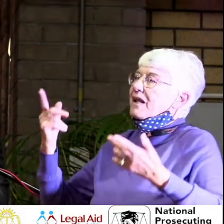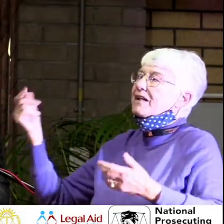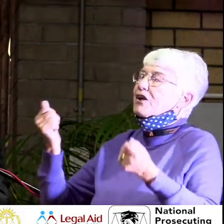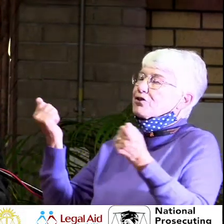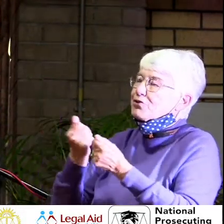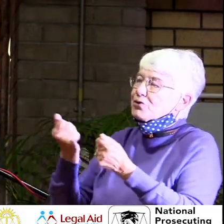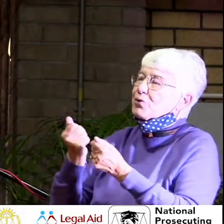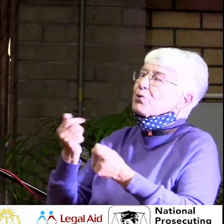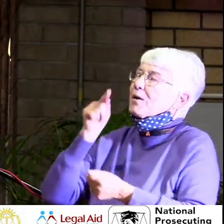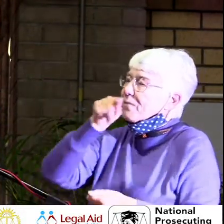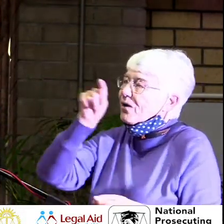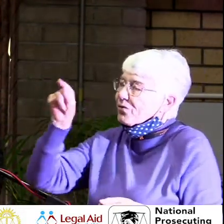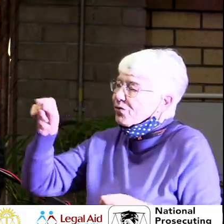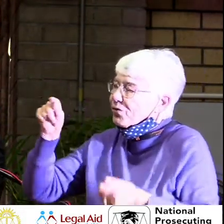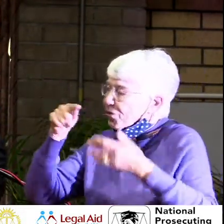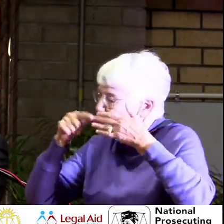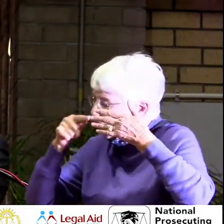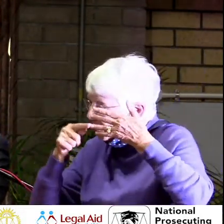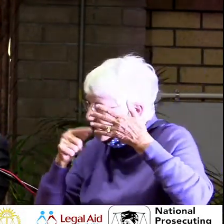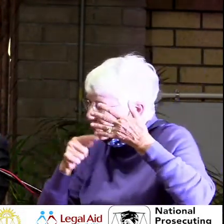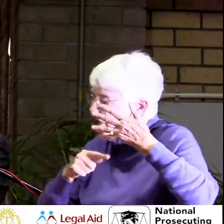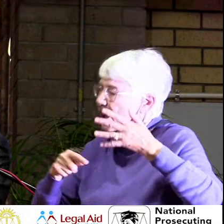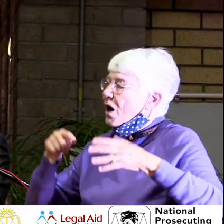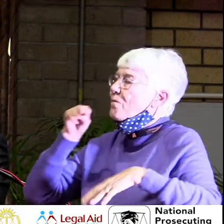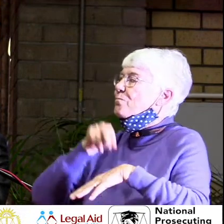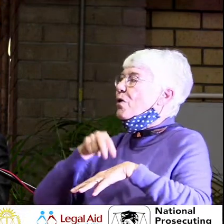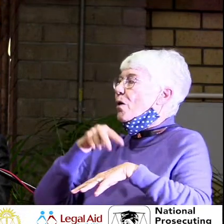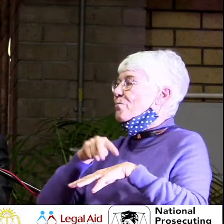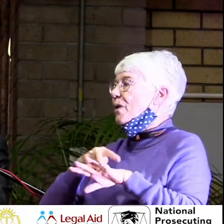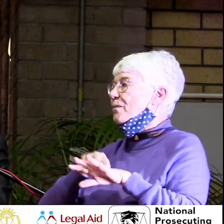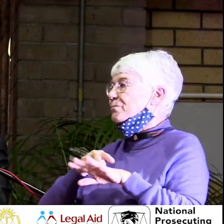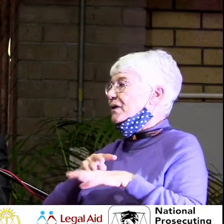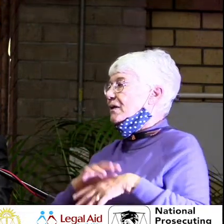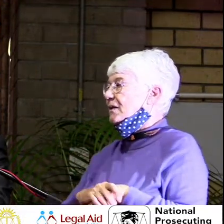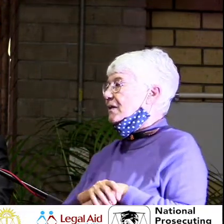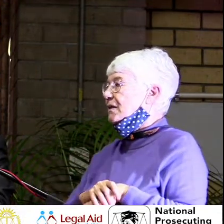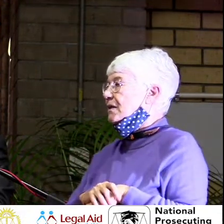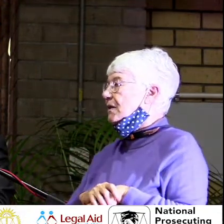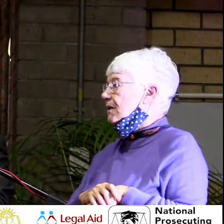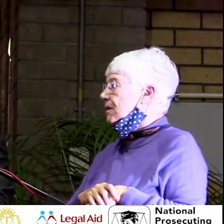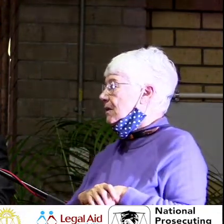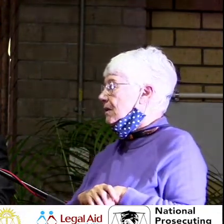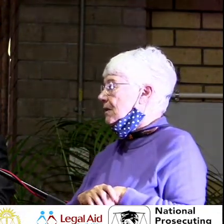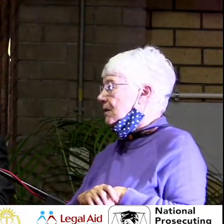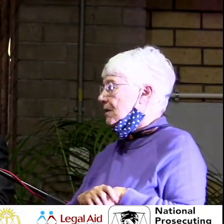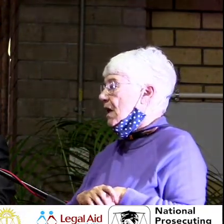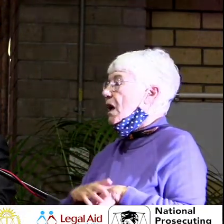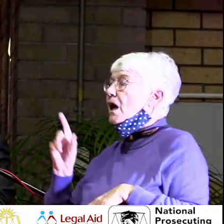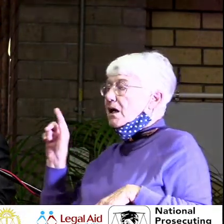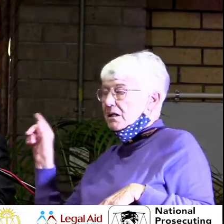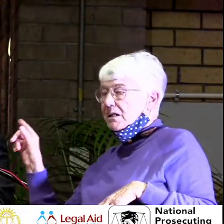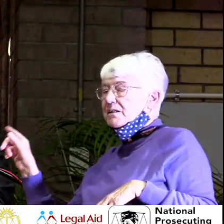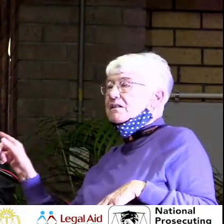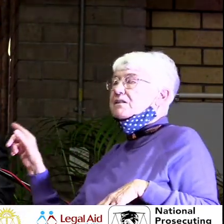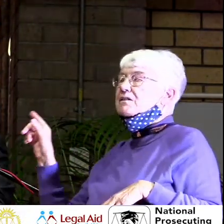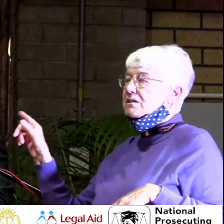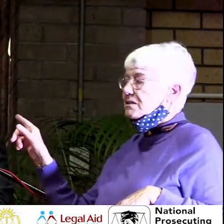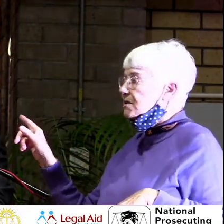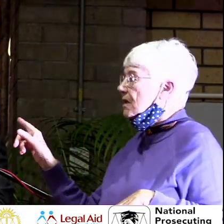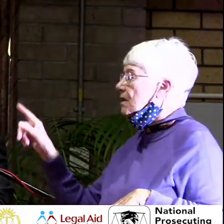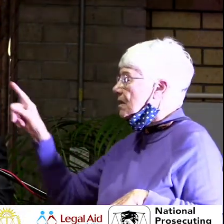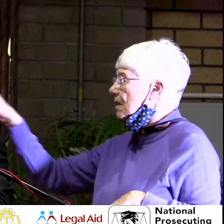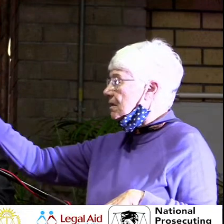So that's my general overview. I think then if the General can just respond on the police, but